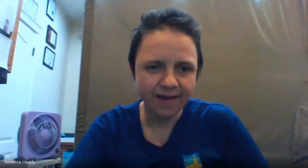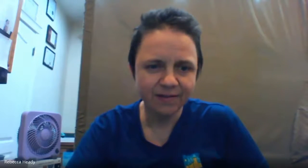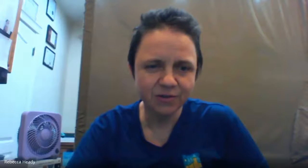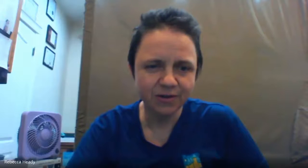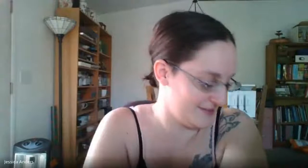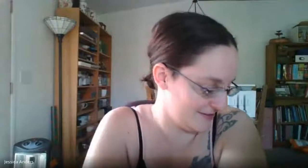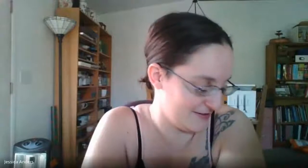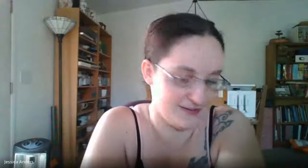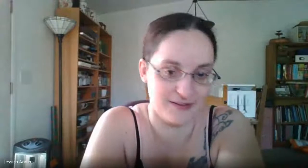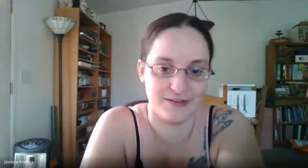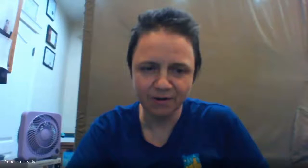How's your week been so far?